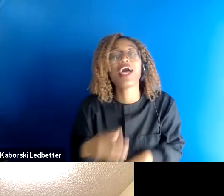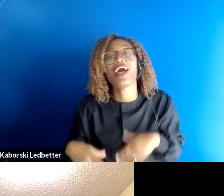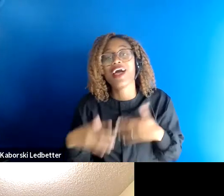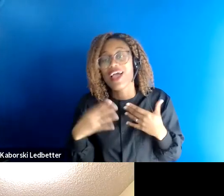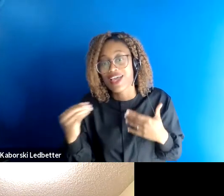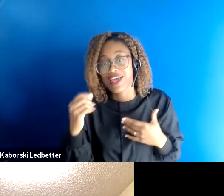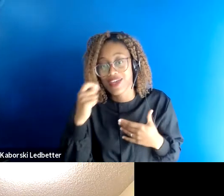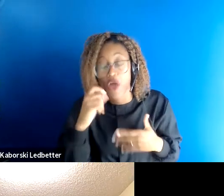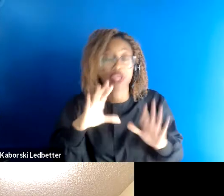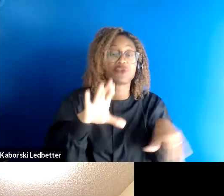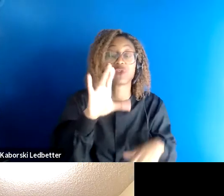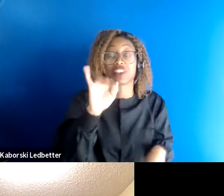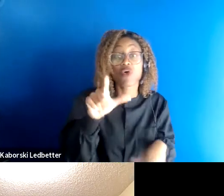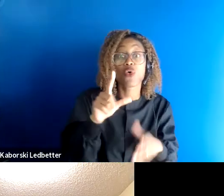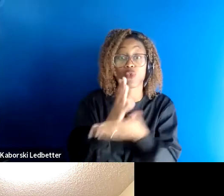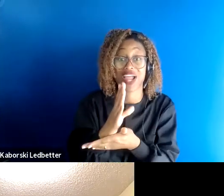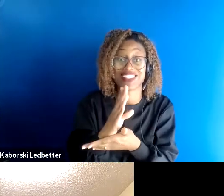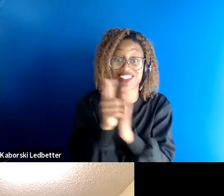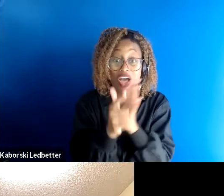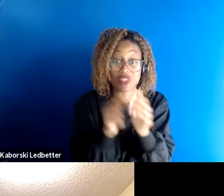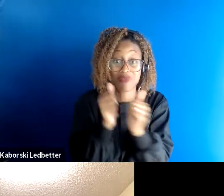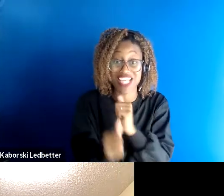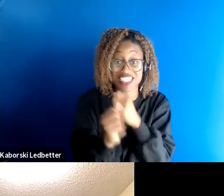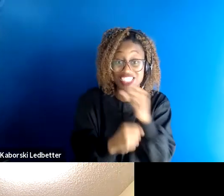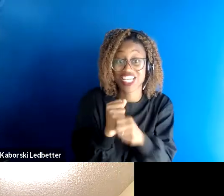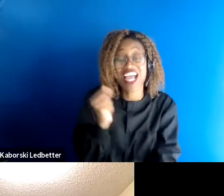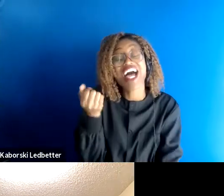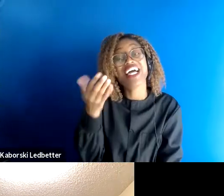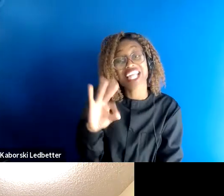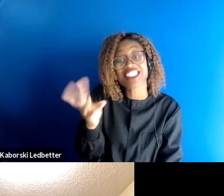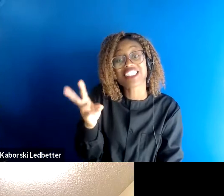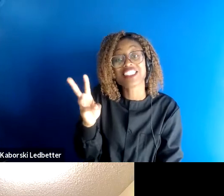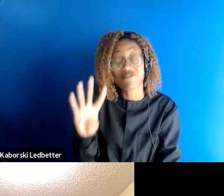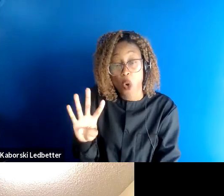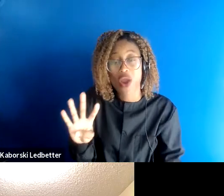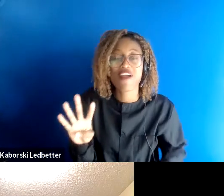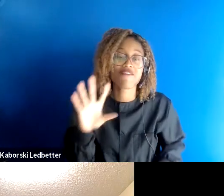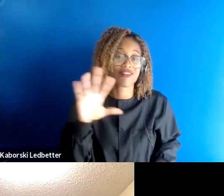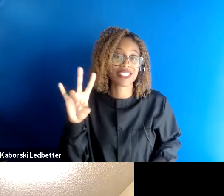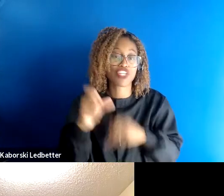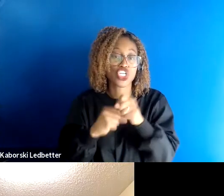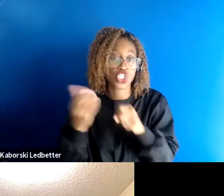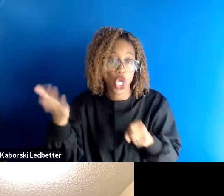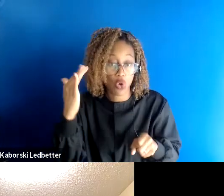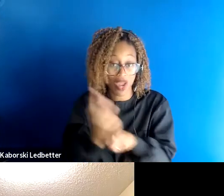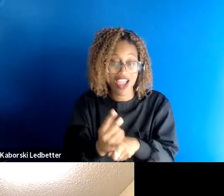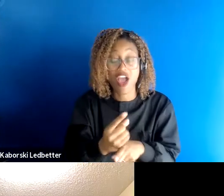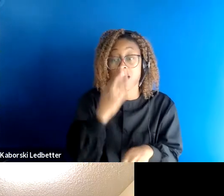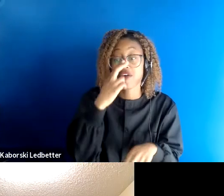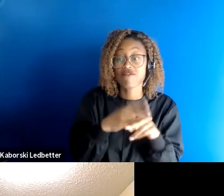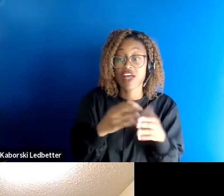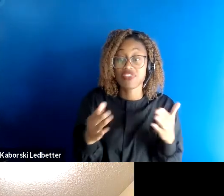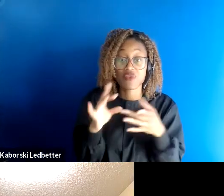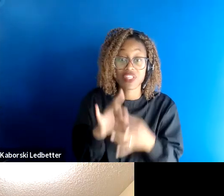was passed in 1964, and that was 57 years ago. One of the fun things about